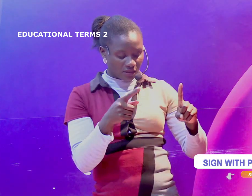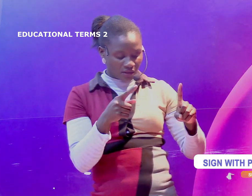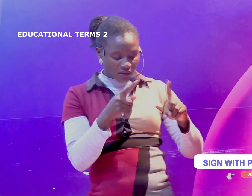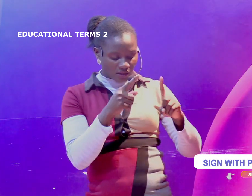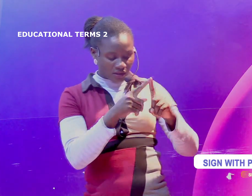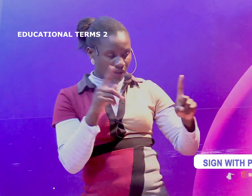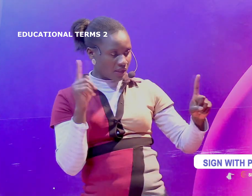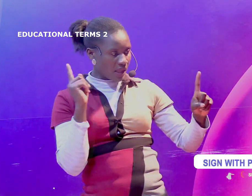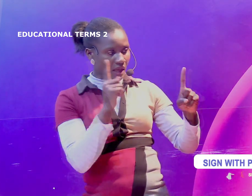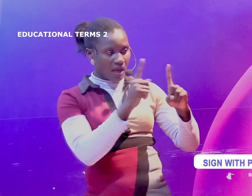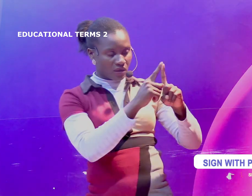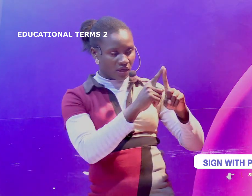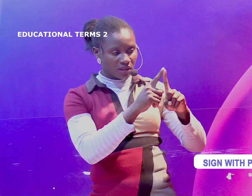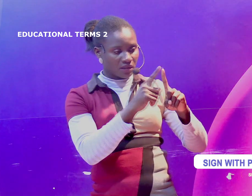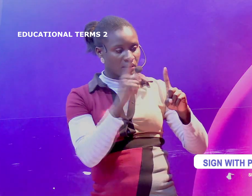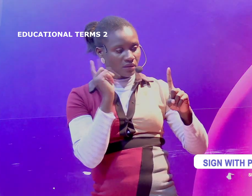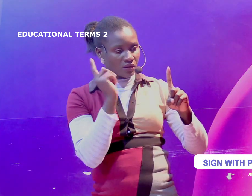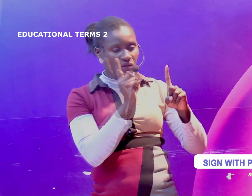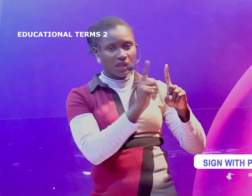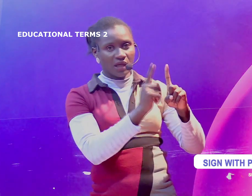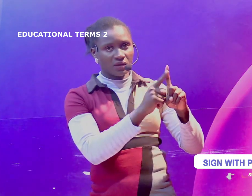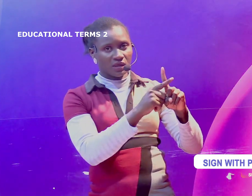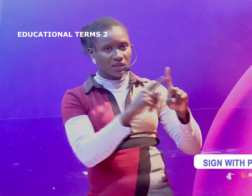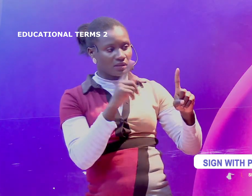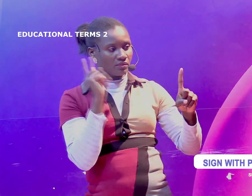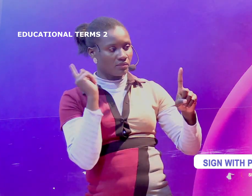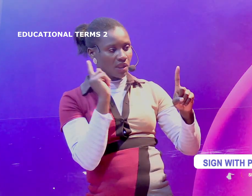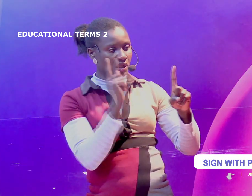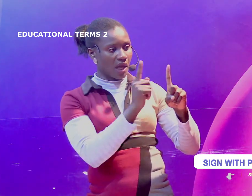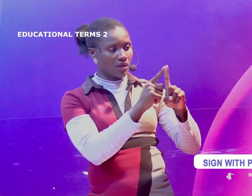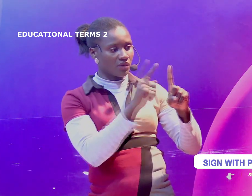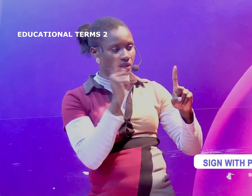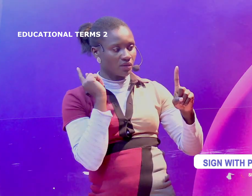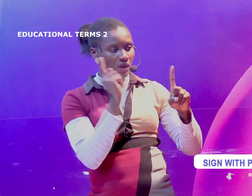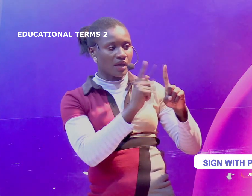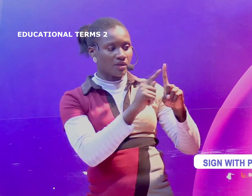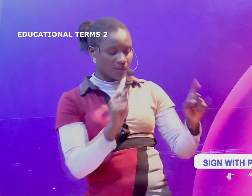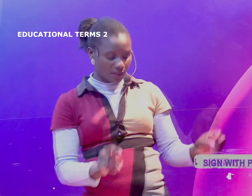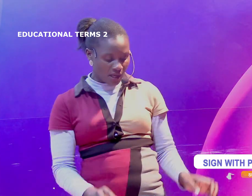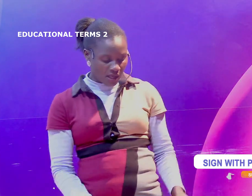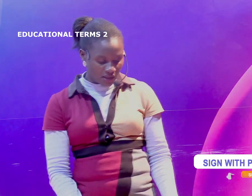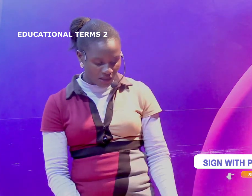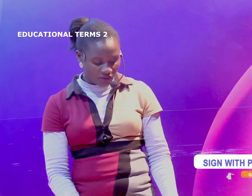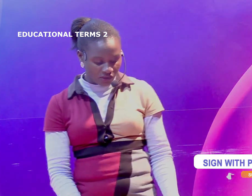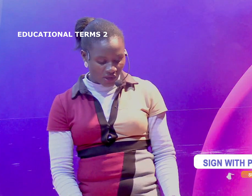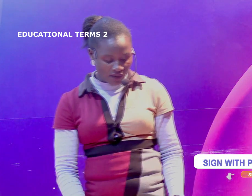You see, the accurate or the accuracy, being accurate or accuracy. And then you also have